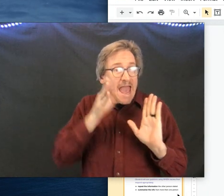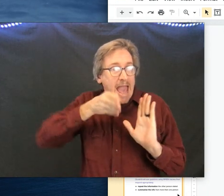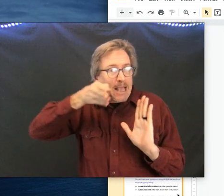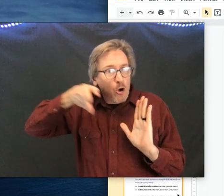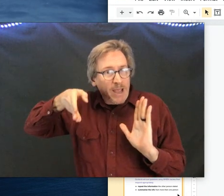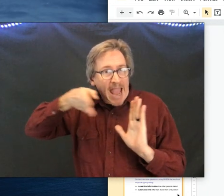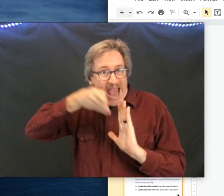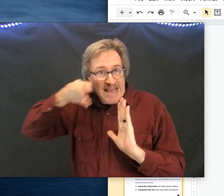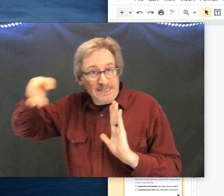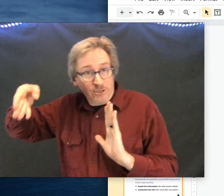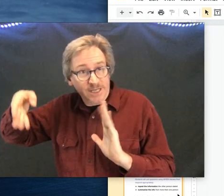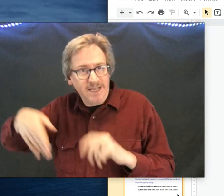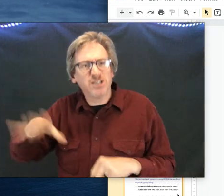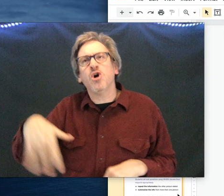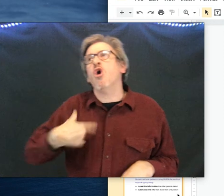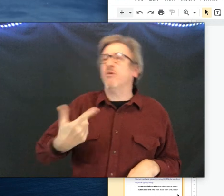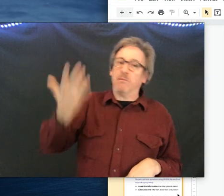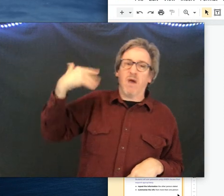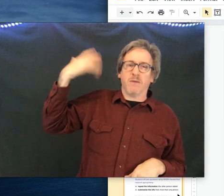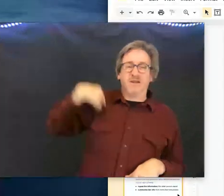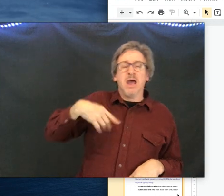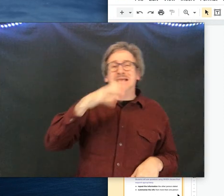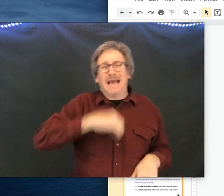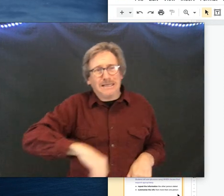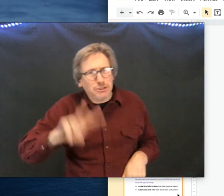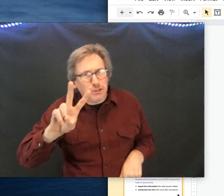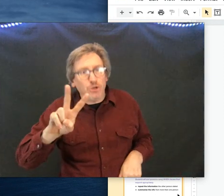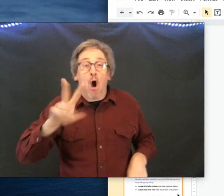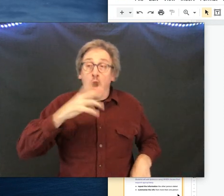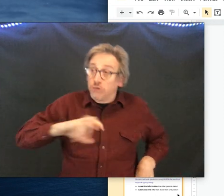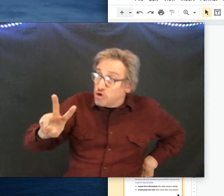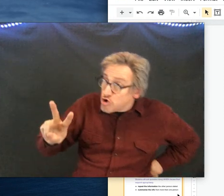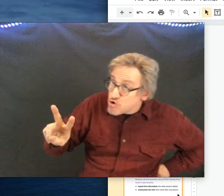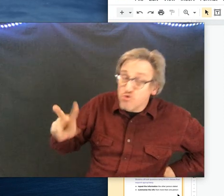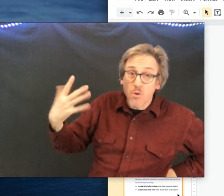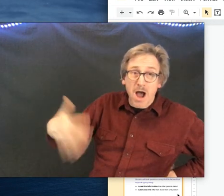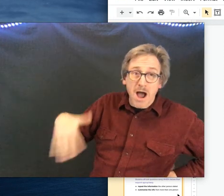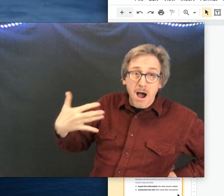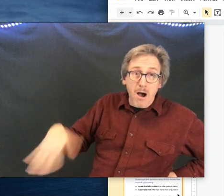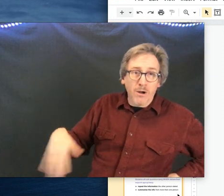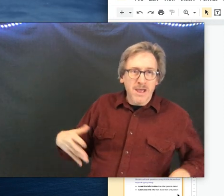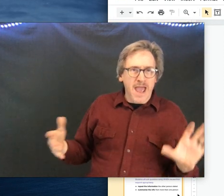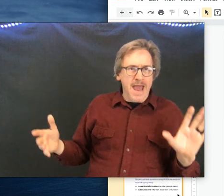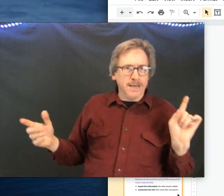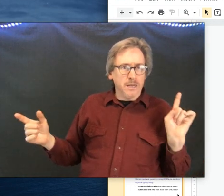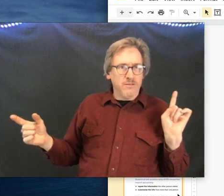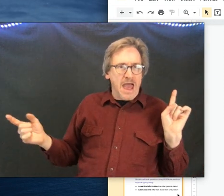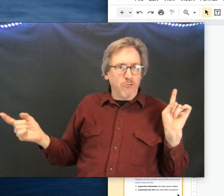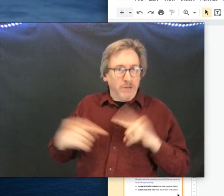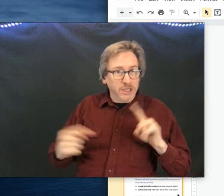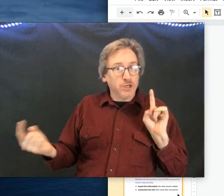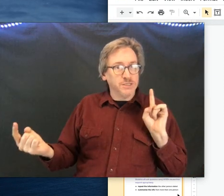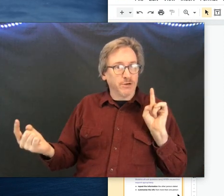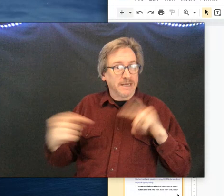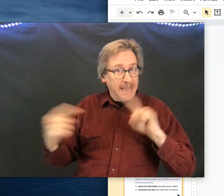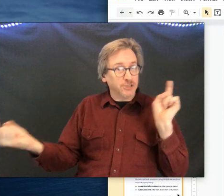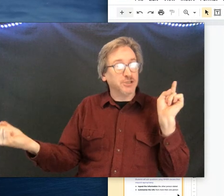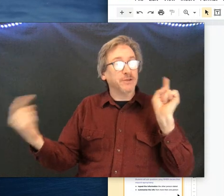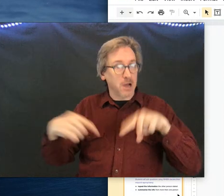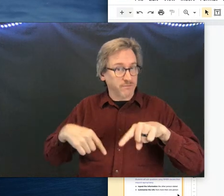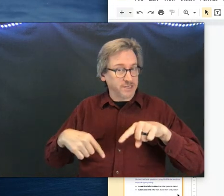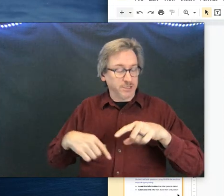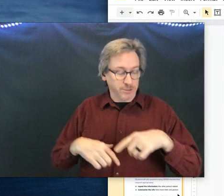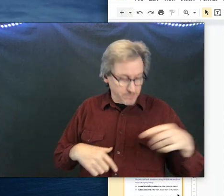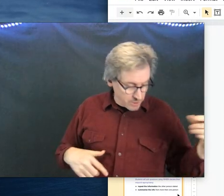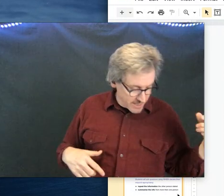even just echoing as they're saying it. So, I think age 2, wow. And that really shows that you're engaged